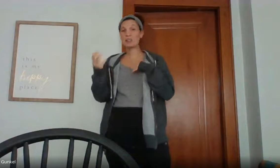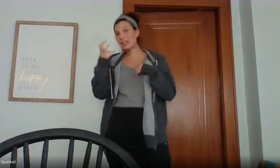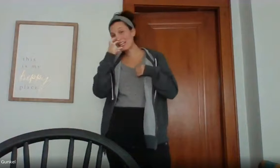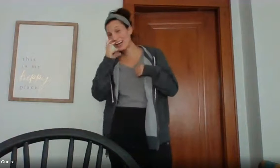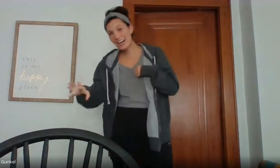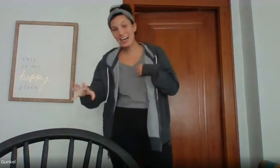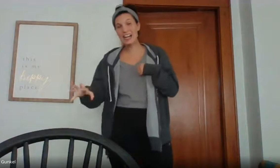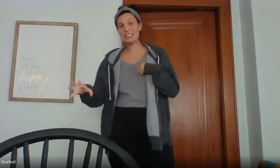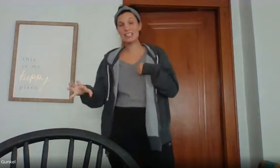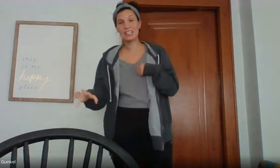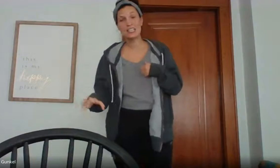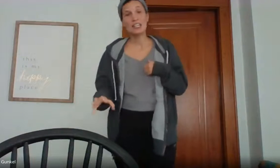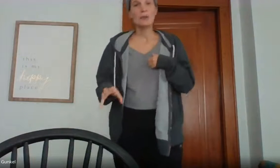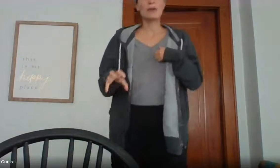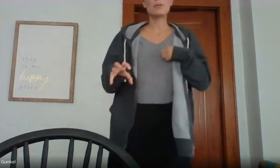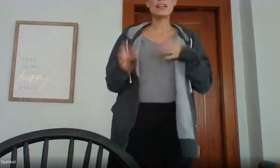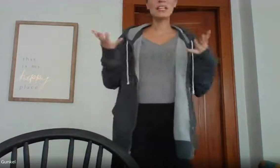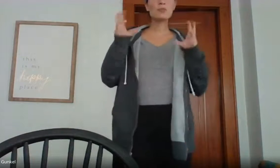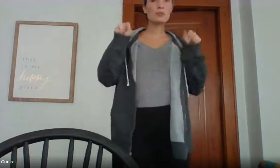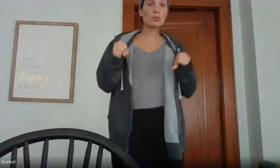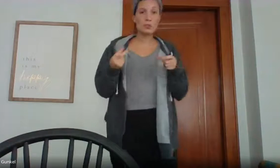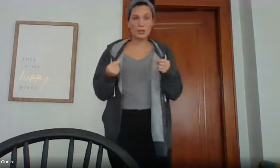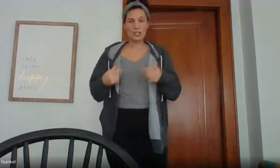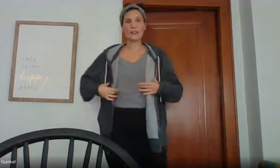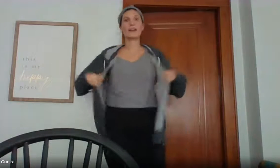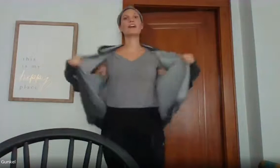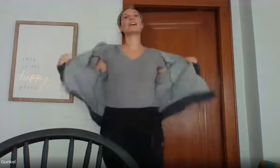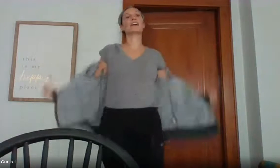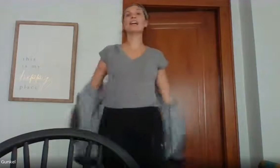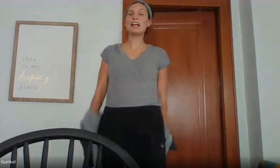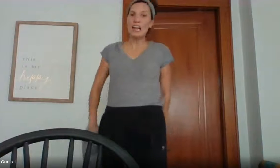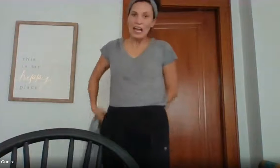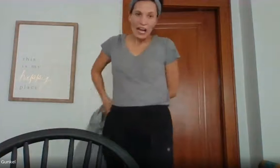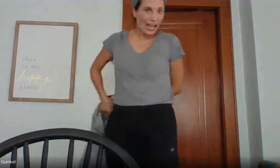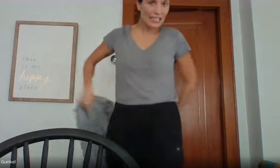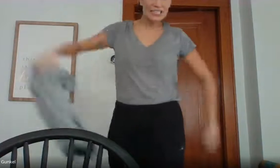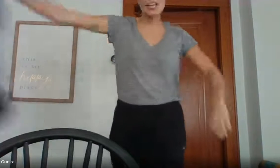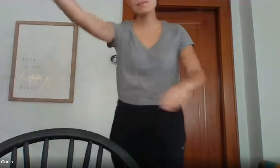you get hot, what can you do? Oh, I can take